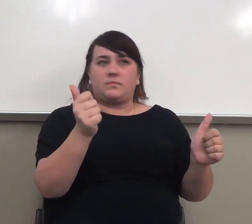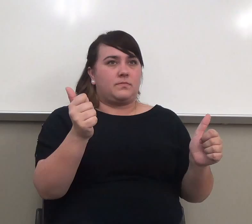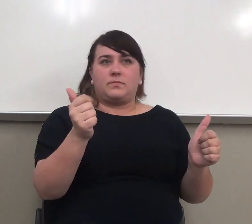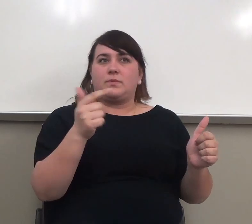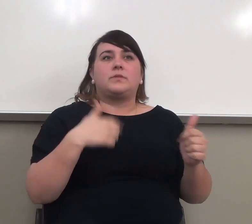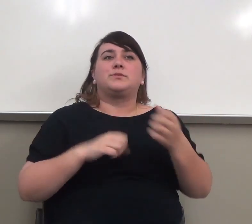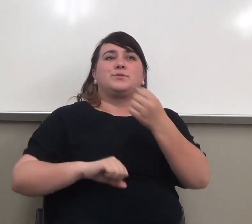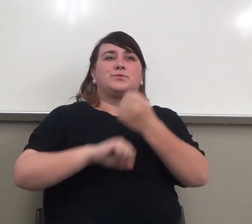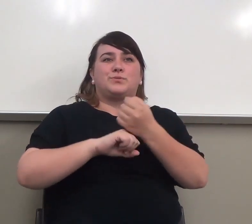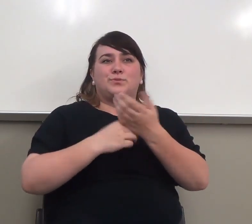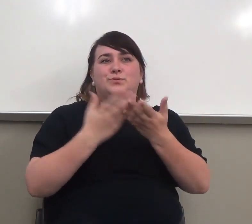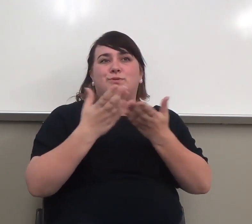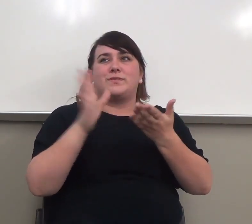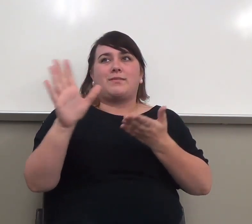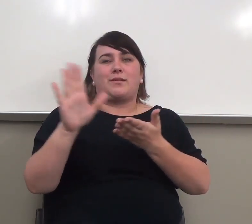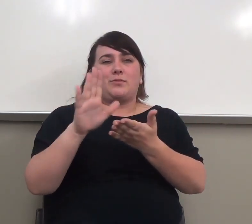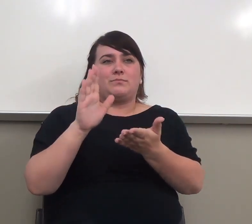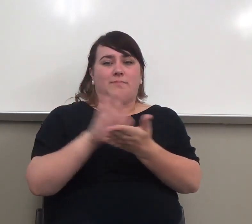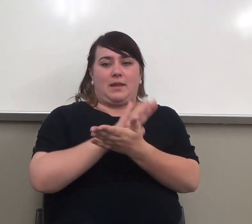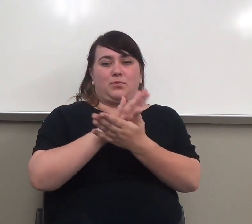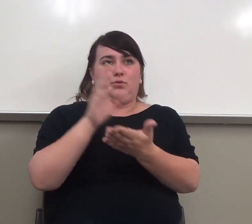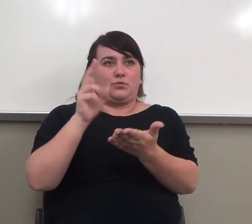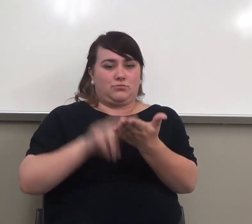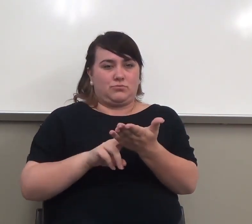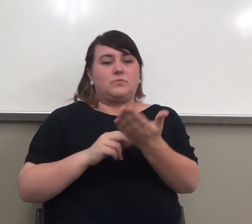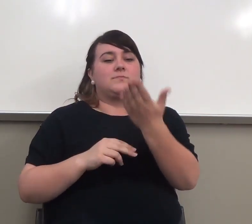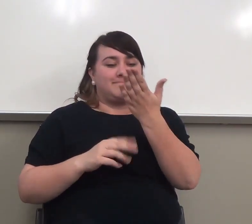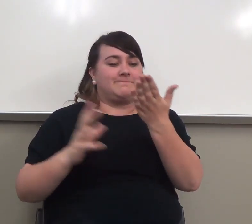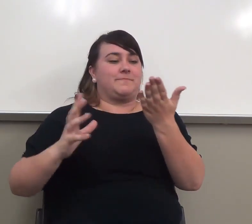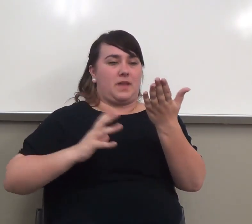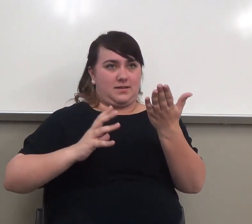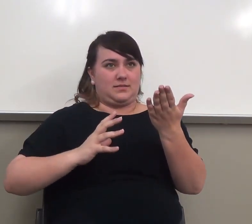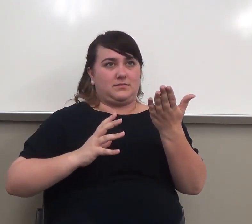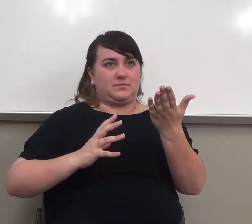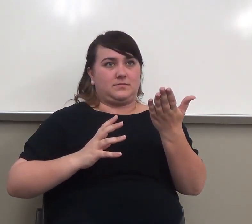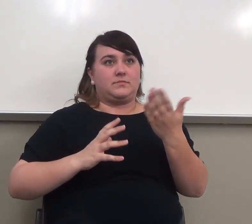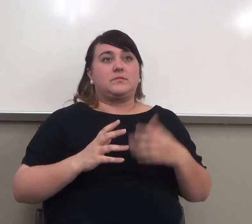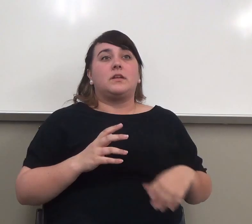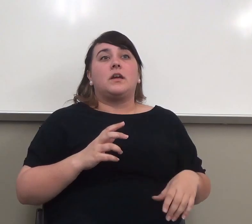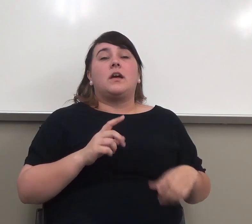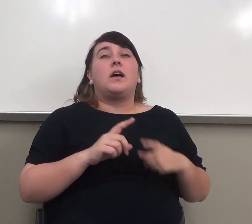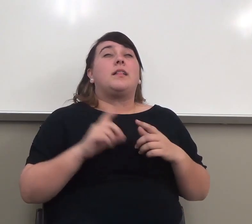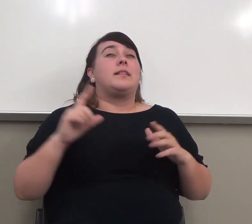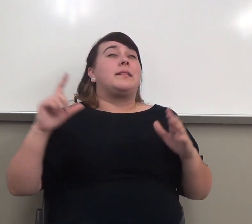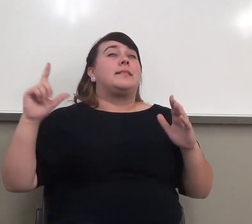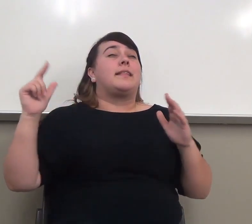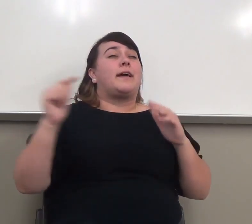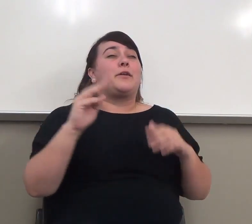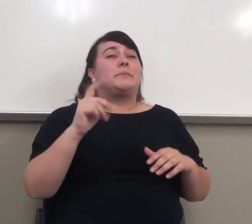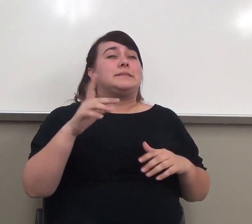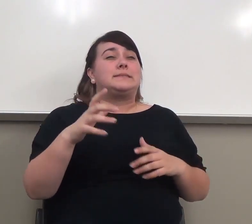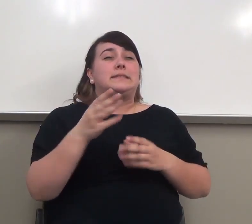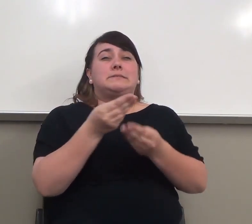a laptop, I need to have that written clearance, okay? So I can't allow